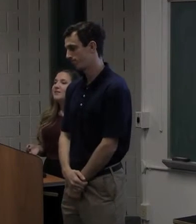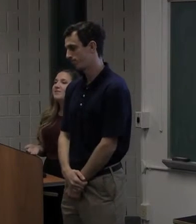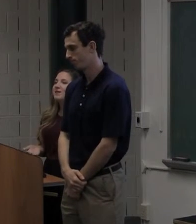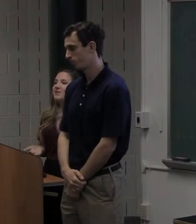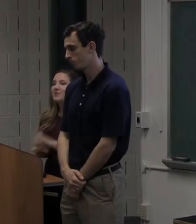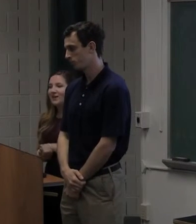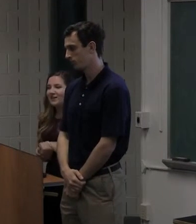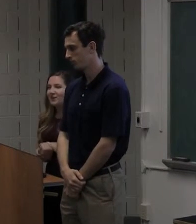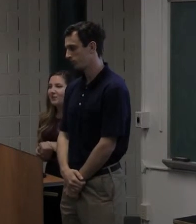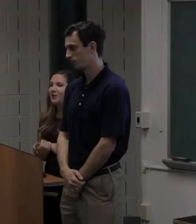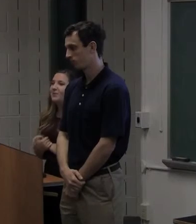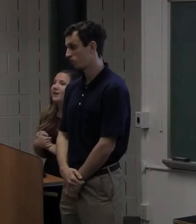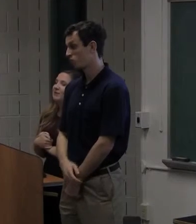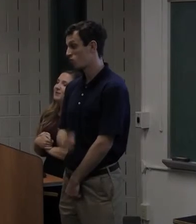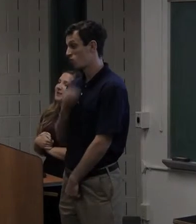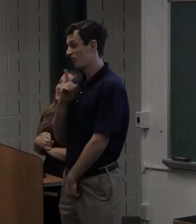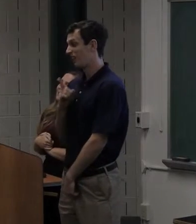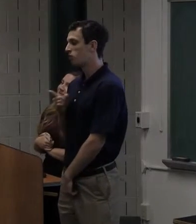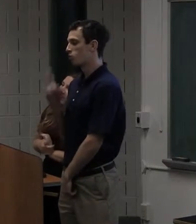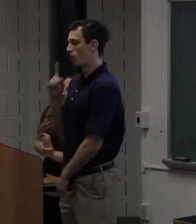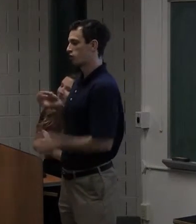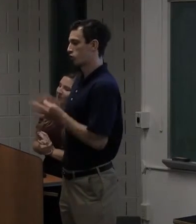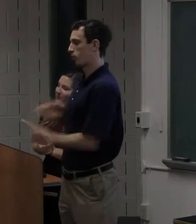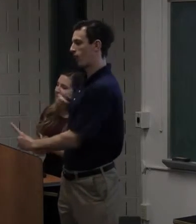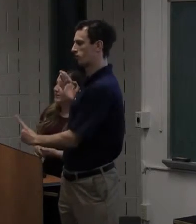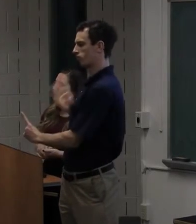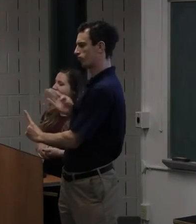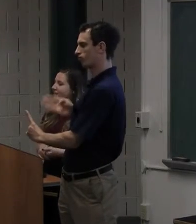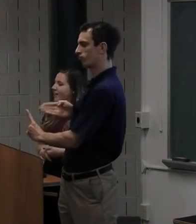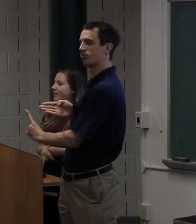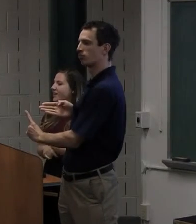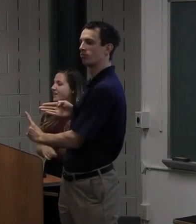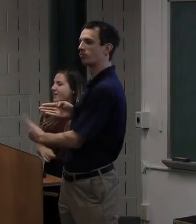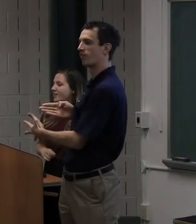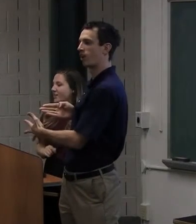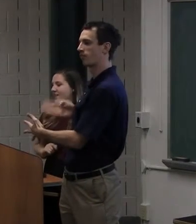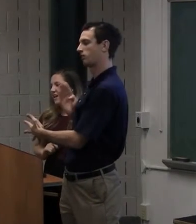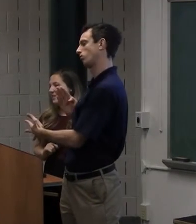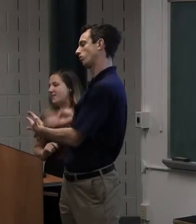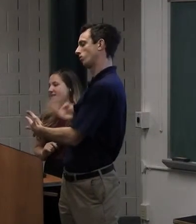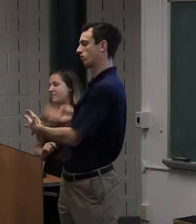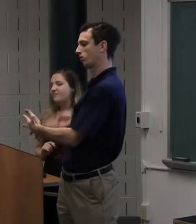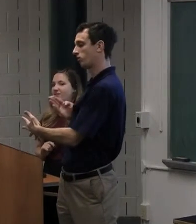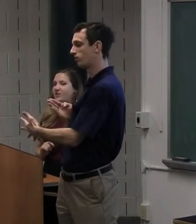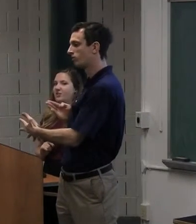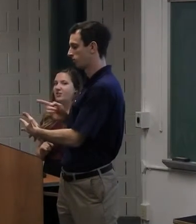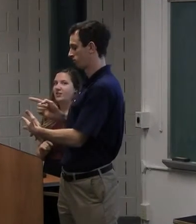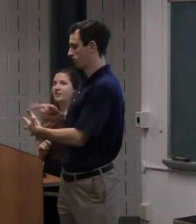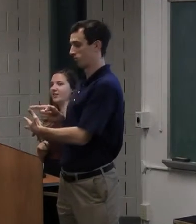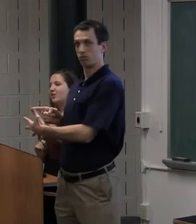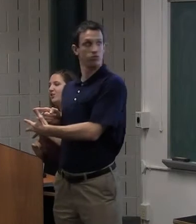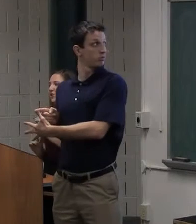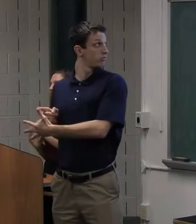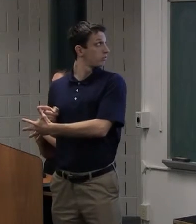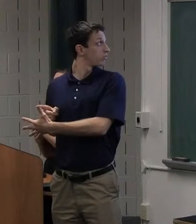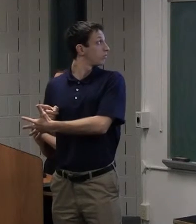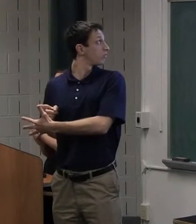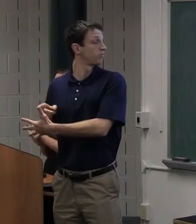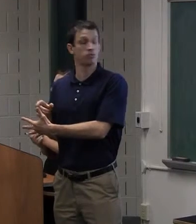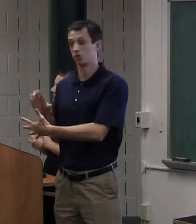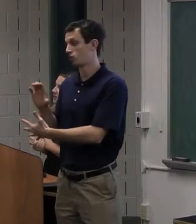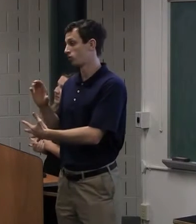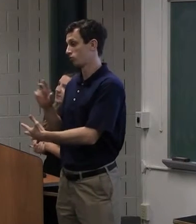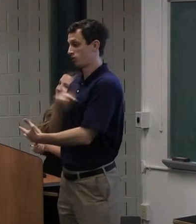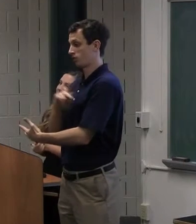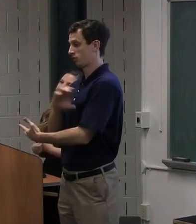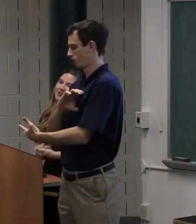Not only was I blessed with one interpreter, but I was blessed with 5 of them throughout the semester. Chris Kelly, Jen Bish,